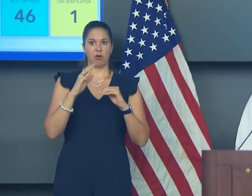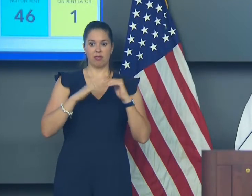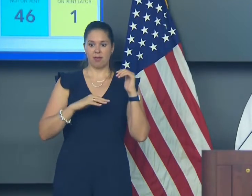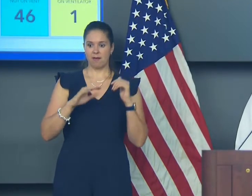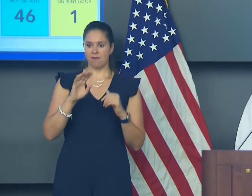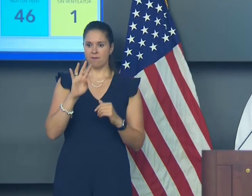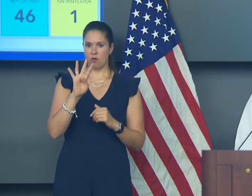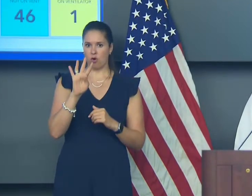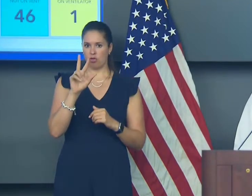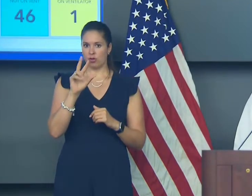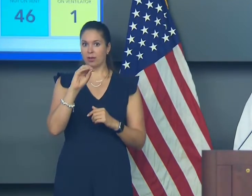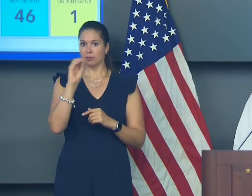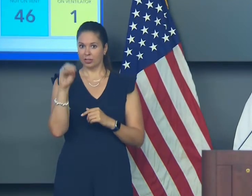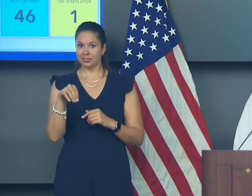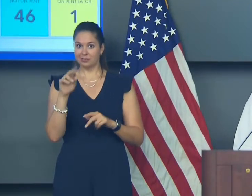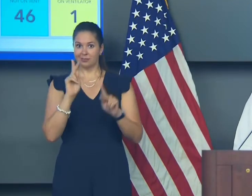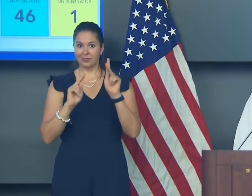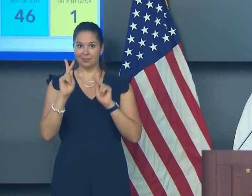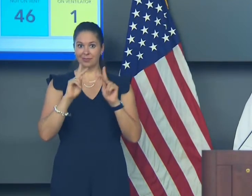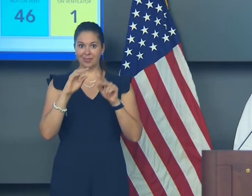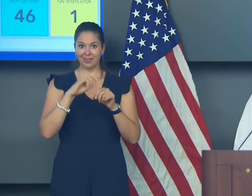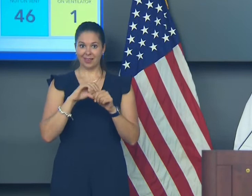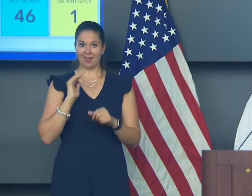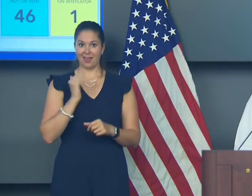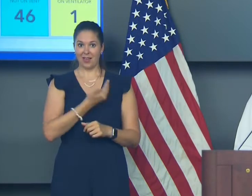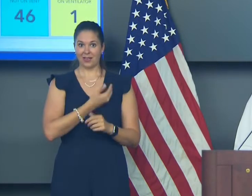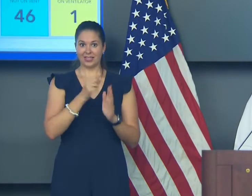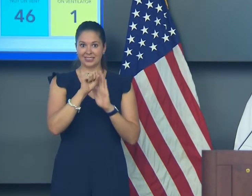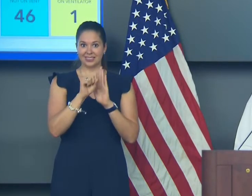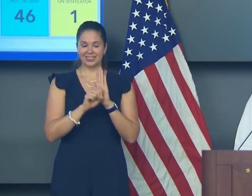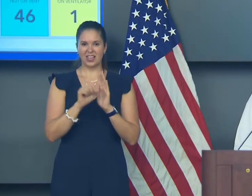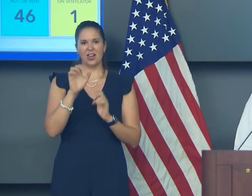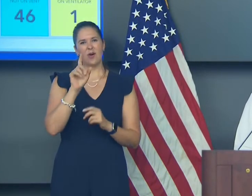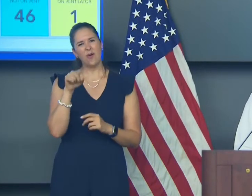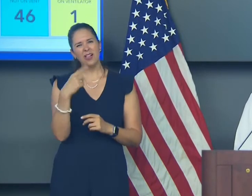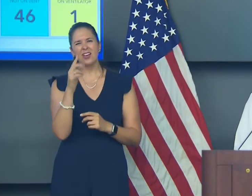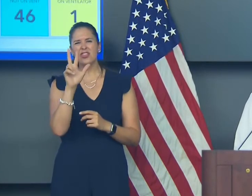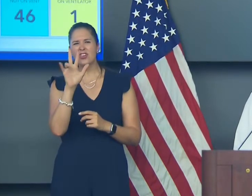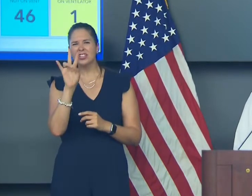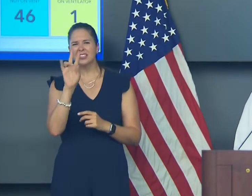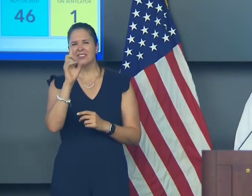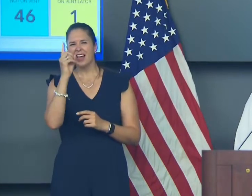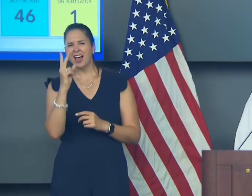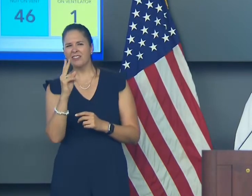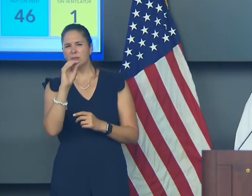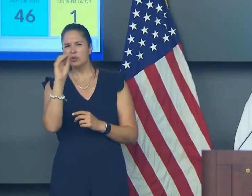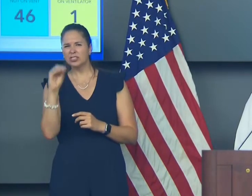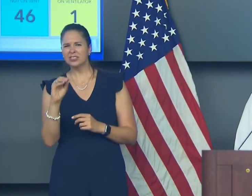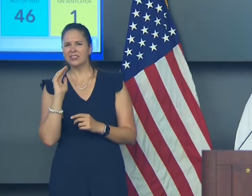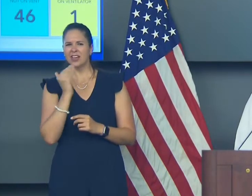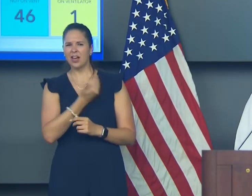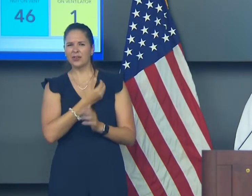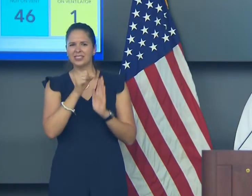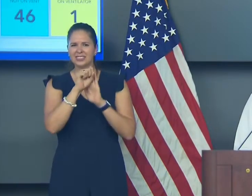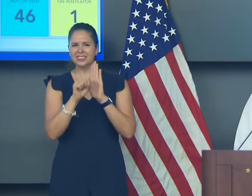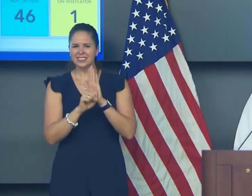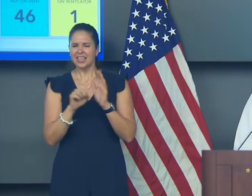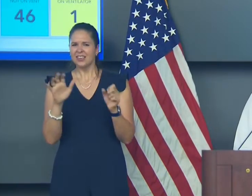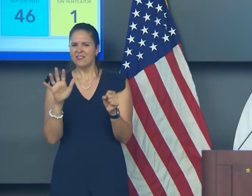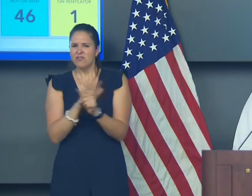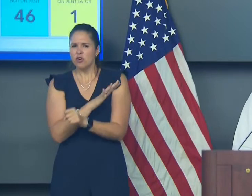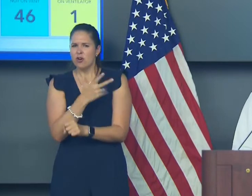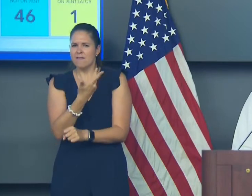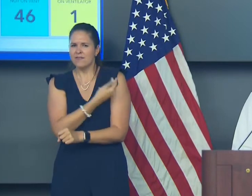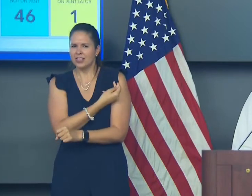43% of the people in our state. Only about 37.5% of our state is fully vaccinated, however.